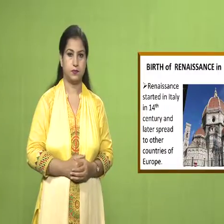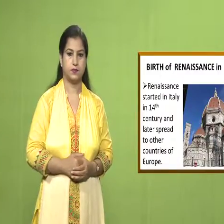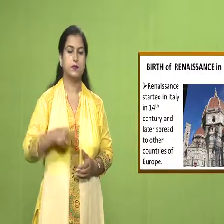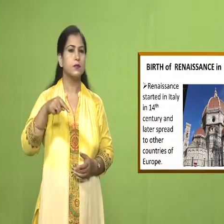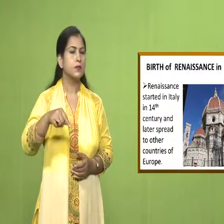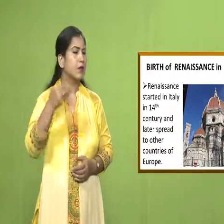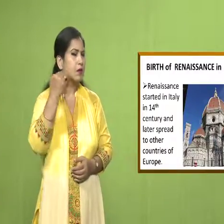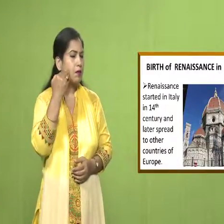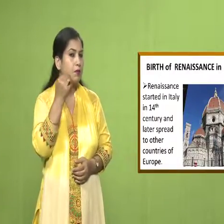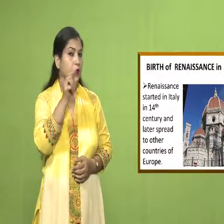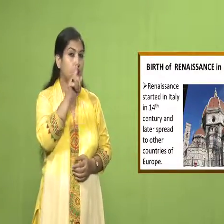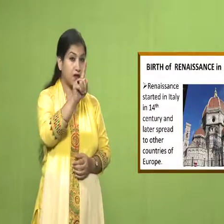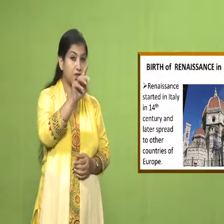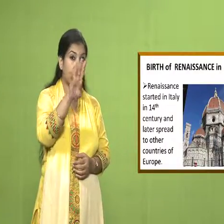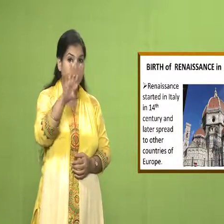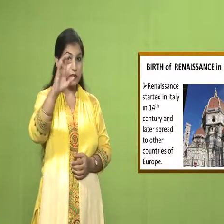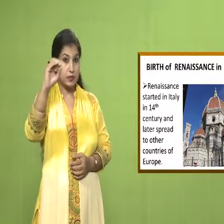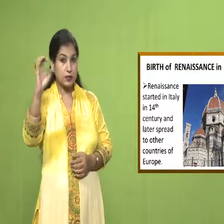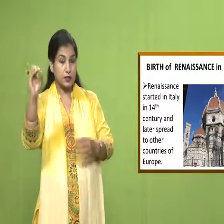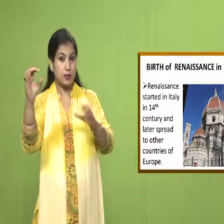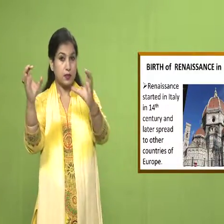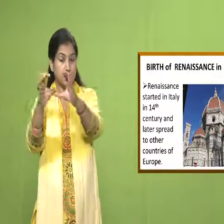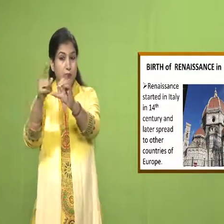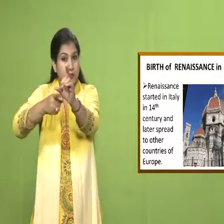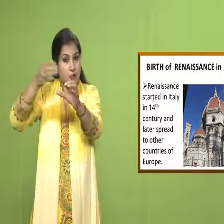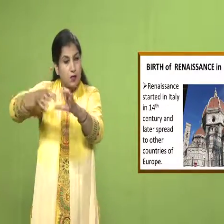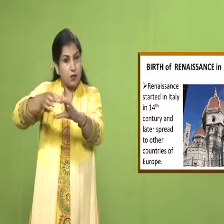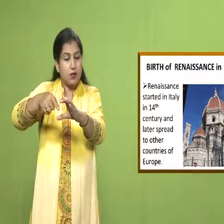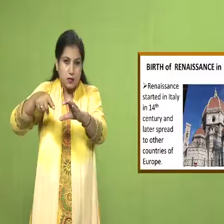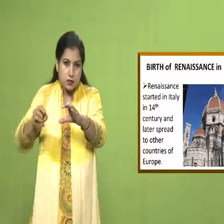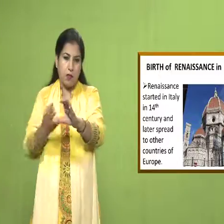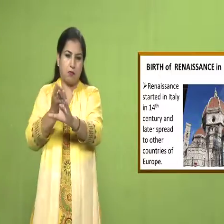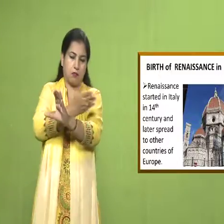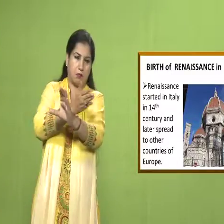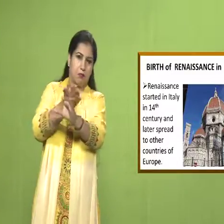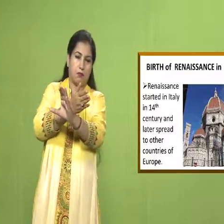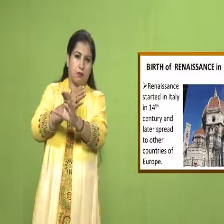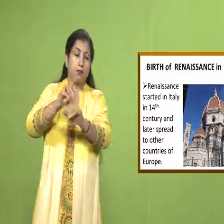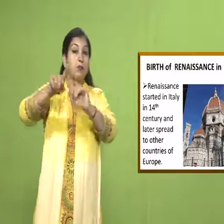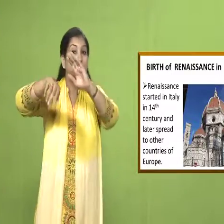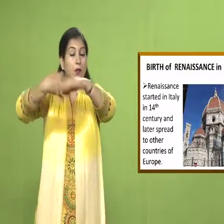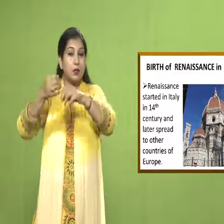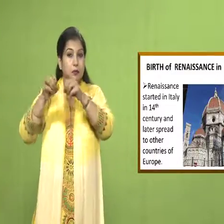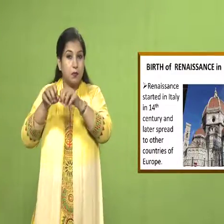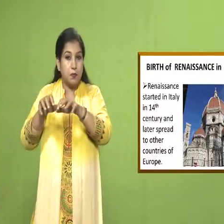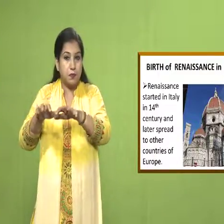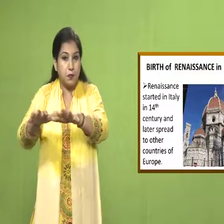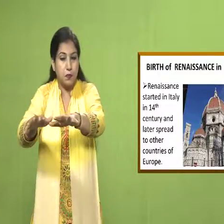In 14th century it started and later spread to